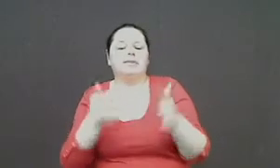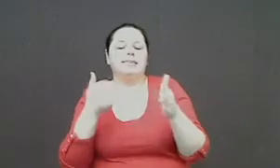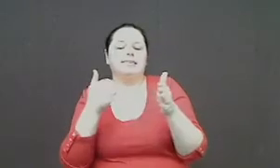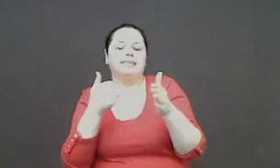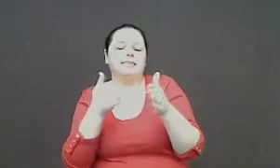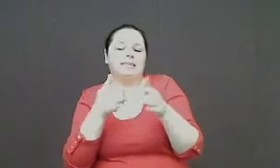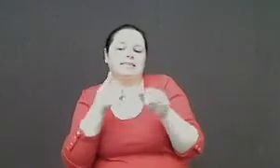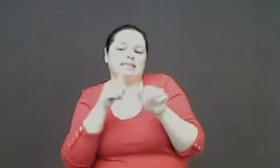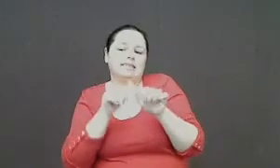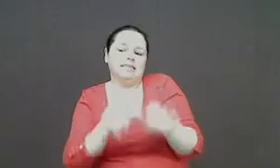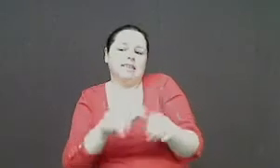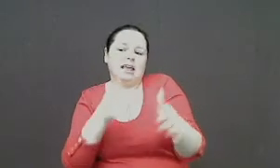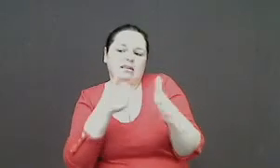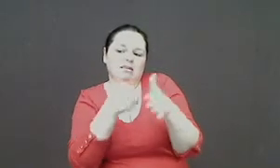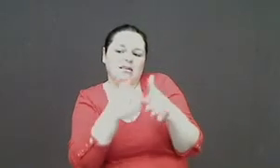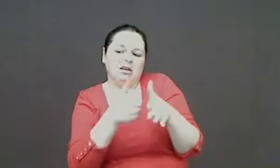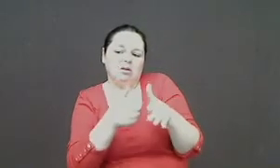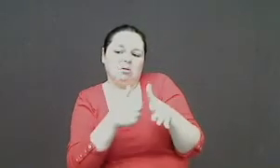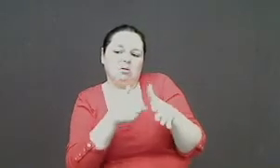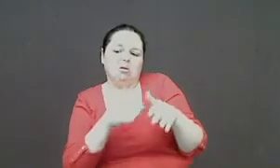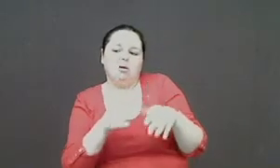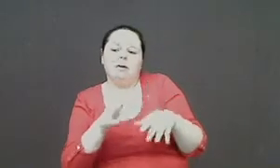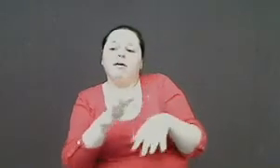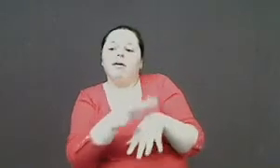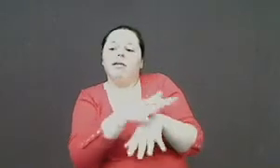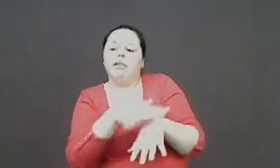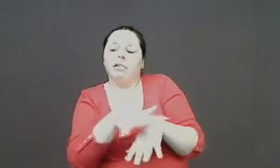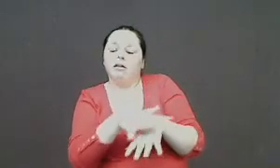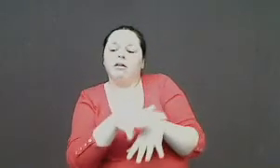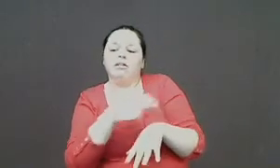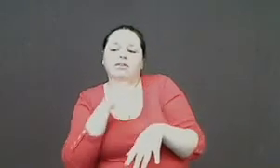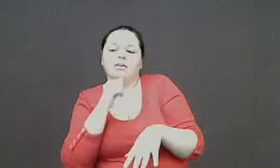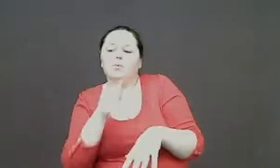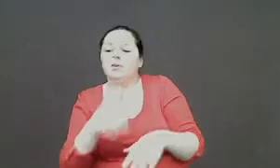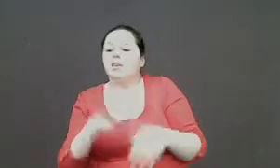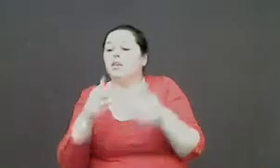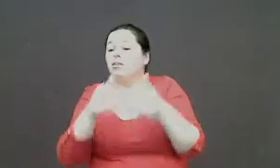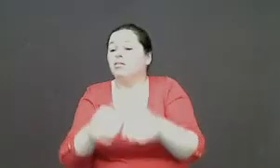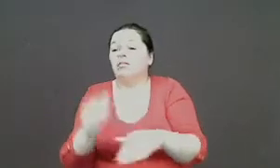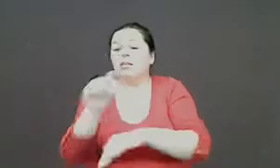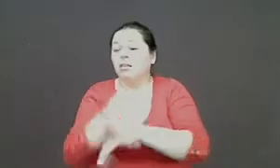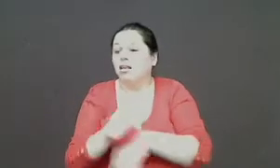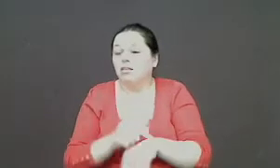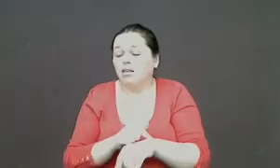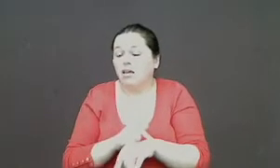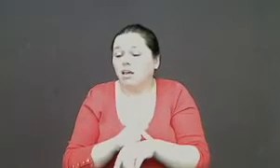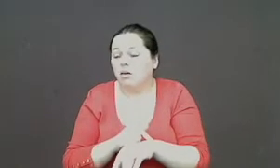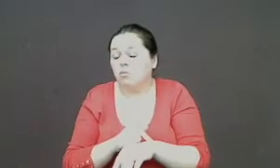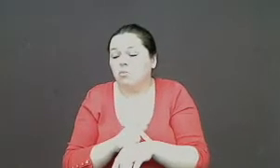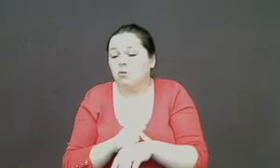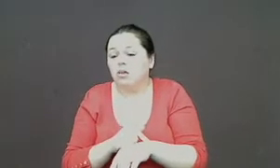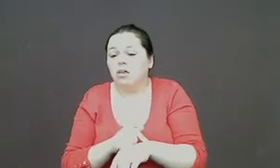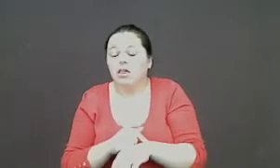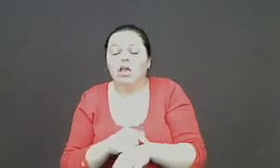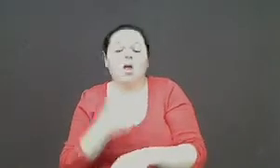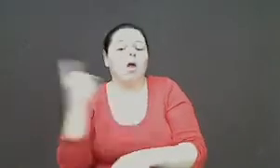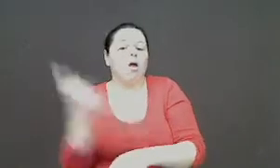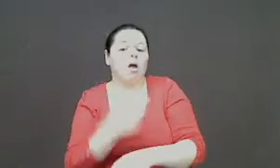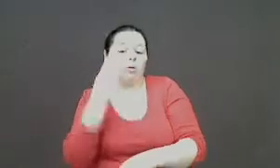coastline, often stopping overnight, not sailing at night, rarely getting out of sight of land. So